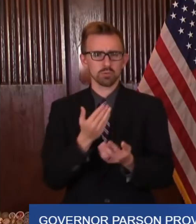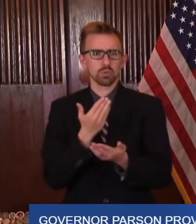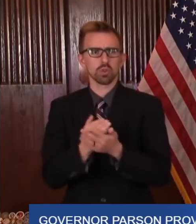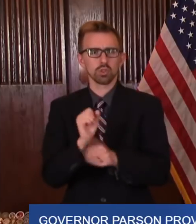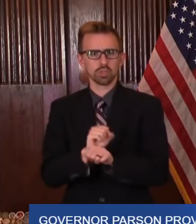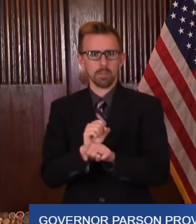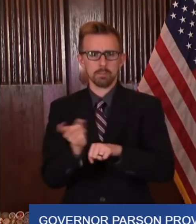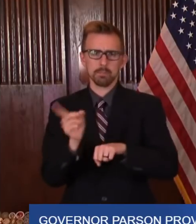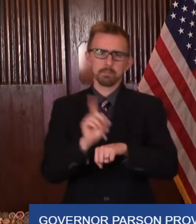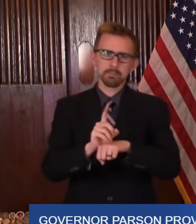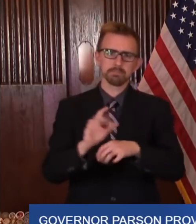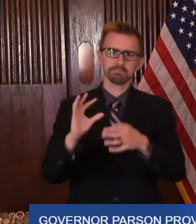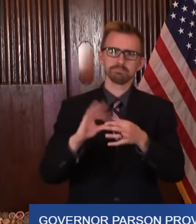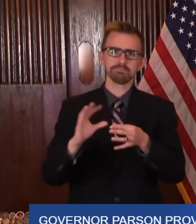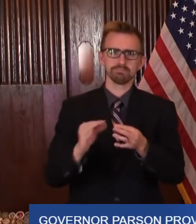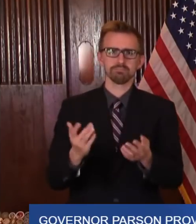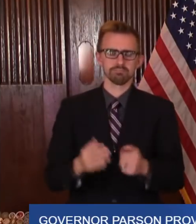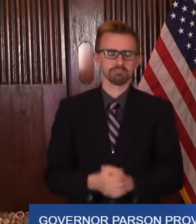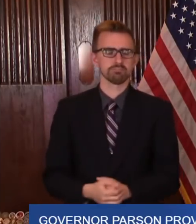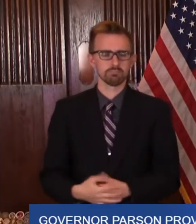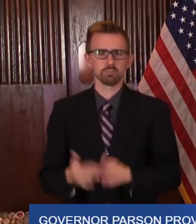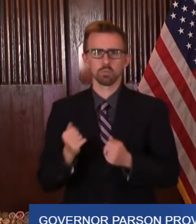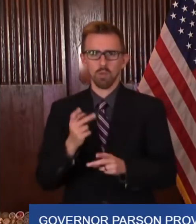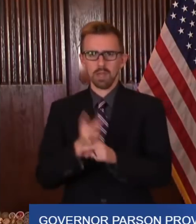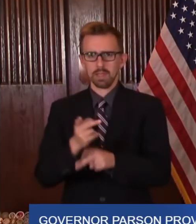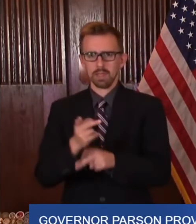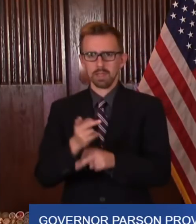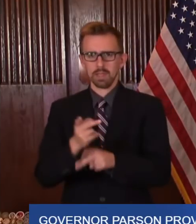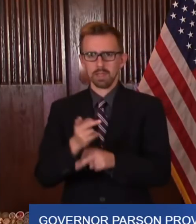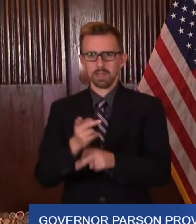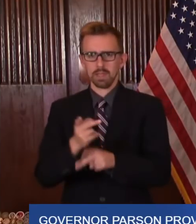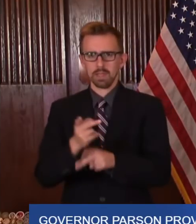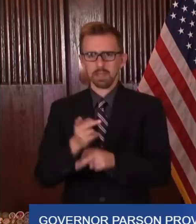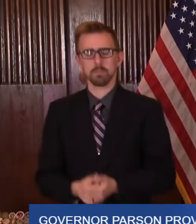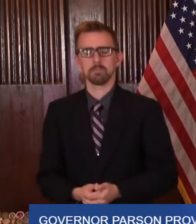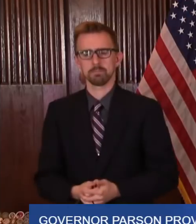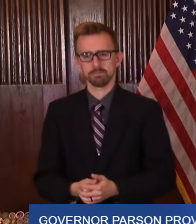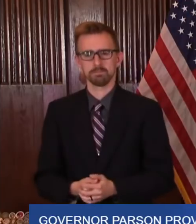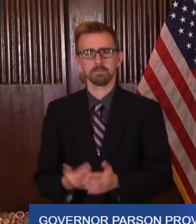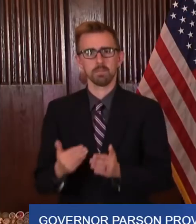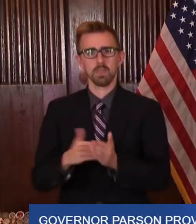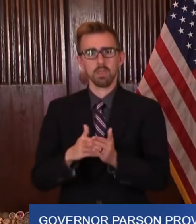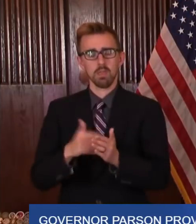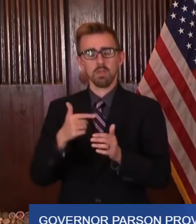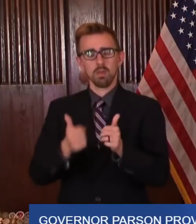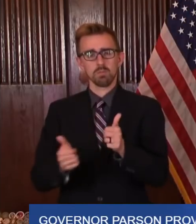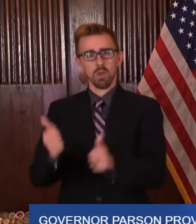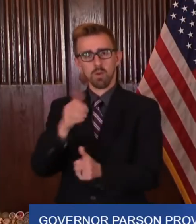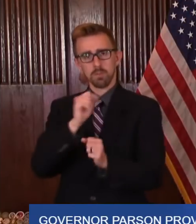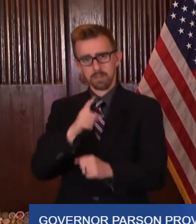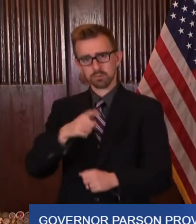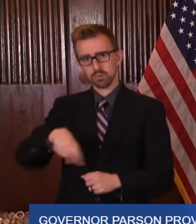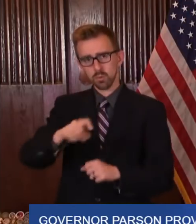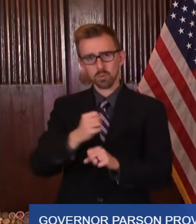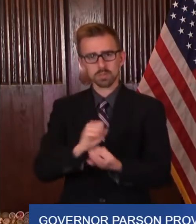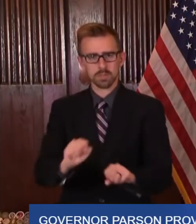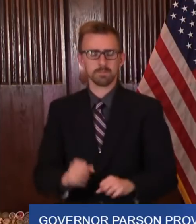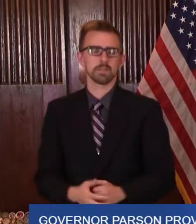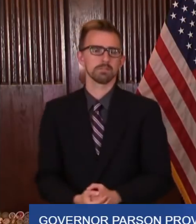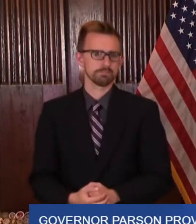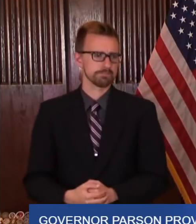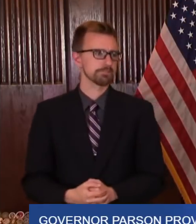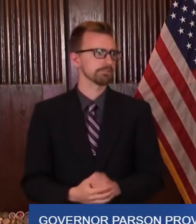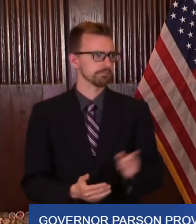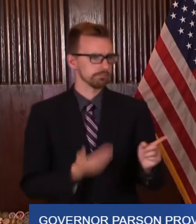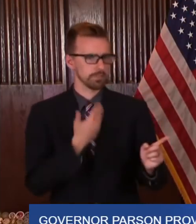this information. So we're going to do the best we can to keep the public informed. And again, priority number one, make sure people are safe. All right, thank you,